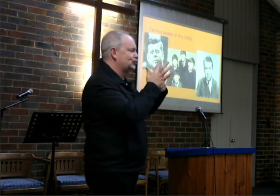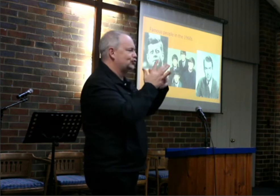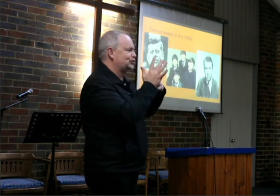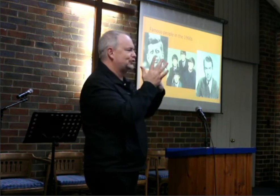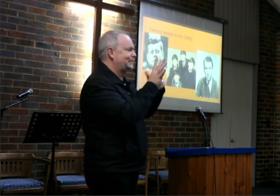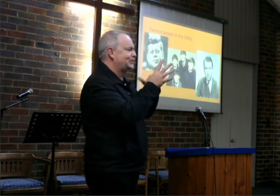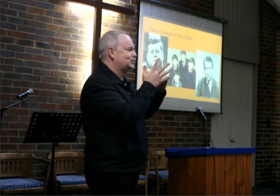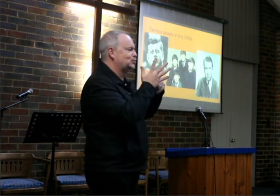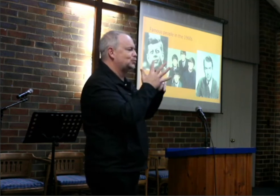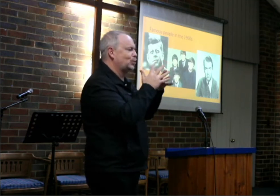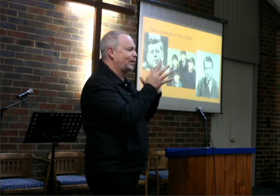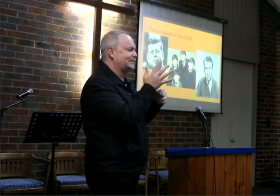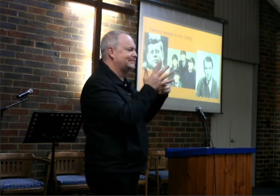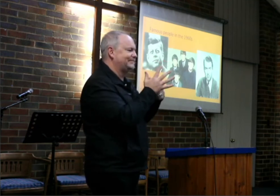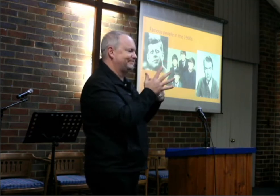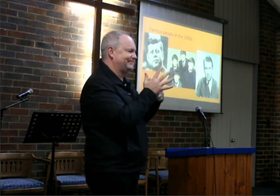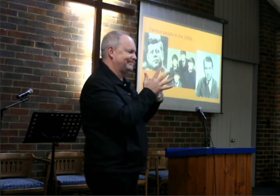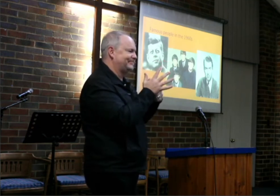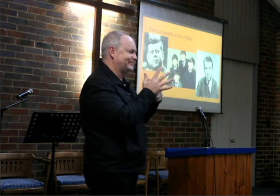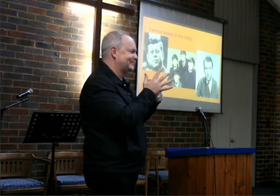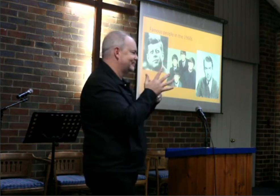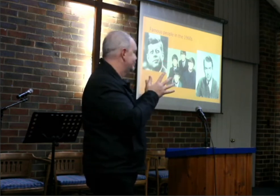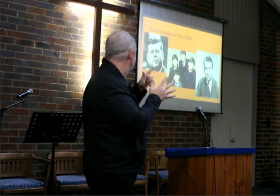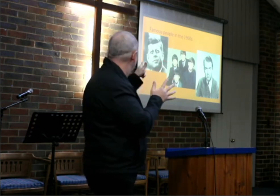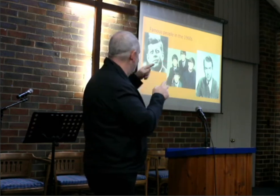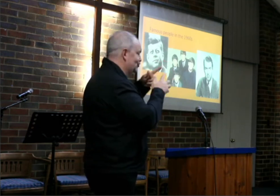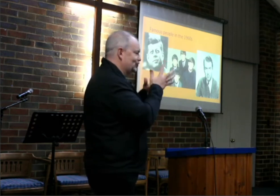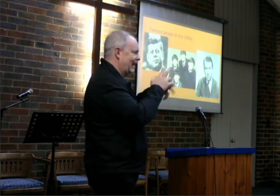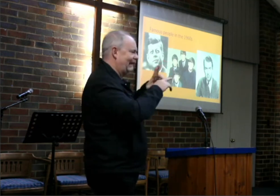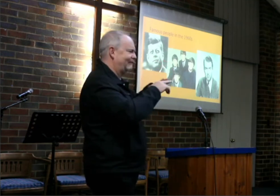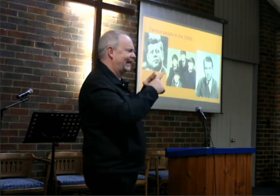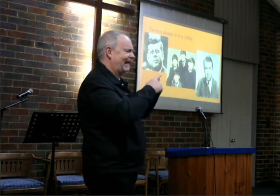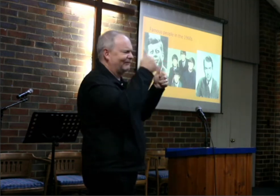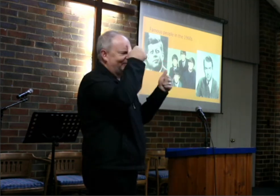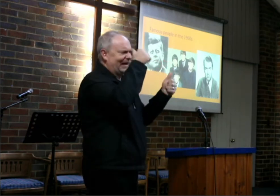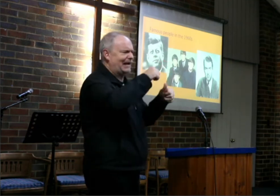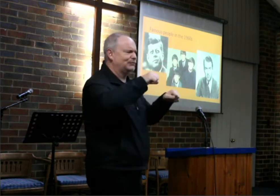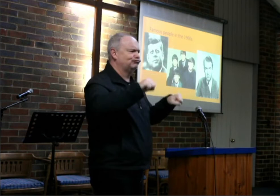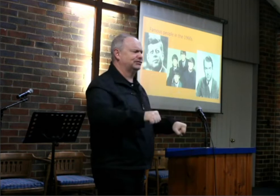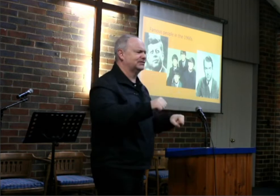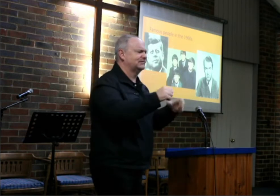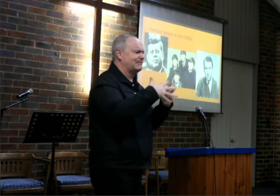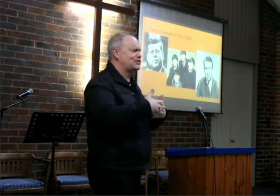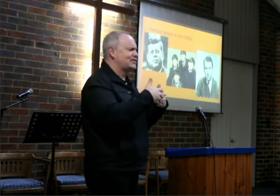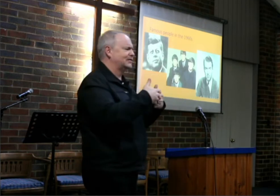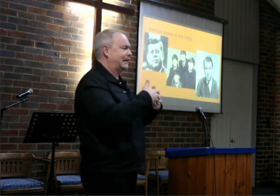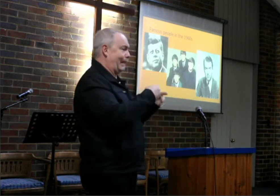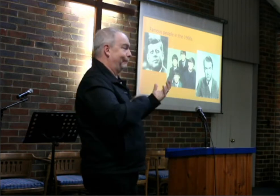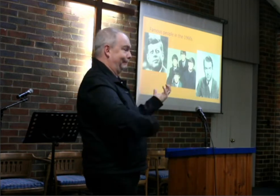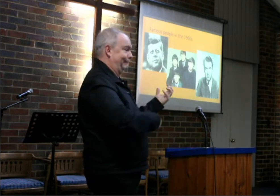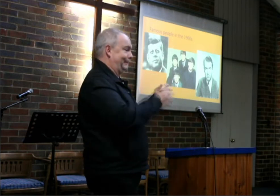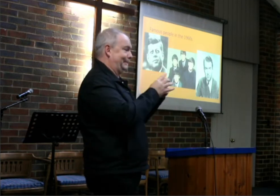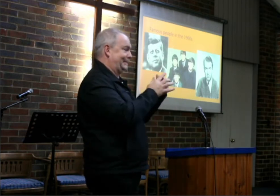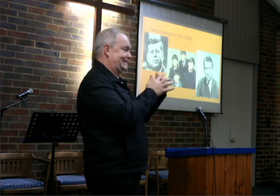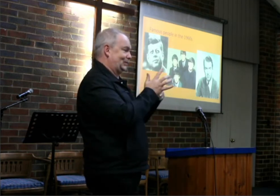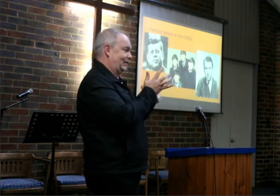Jimmy Stewart, yeah, James Stewart, yeah. So you got JFK, he's a famous president of the United States. Then you got Beatles in the middle, who is